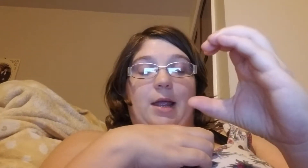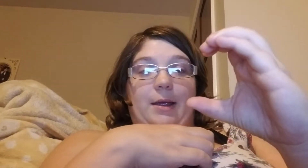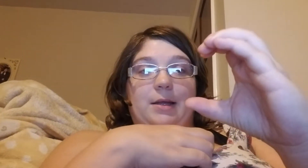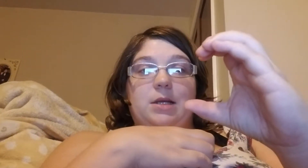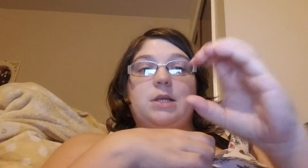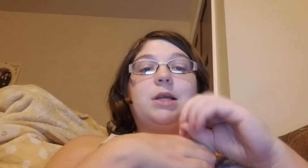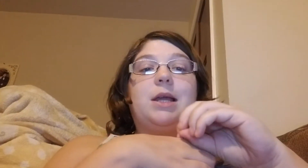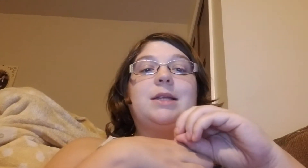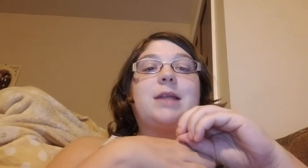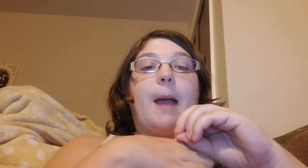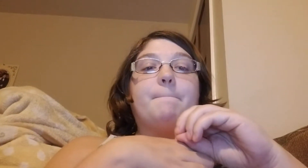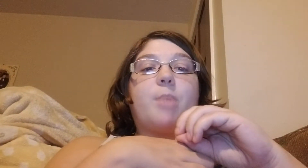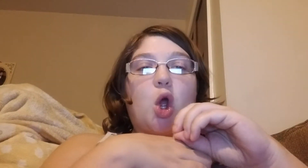C. D December.